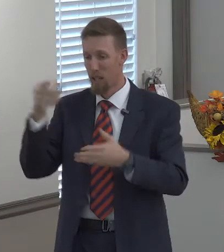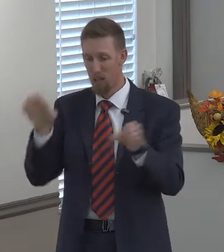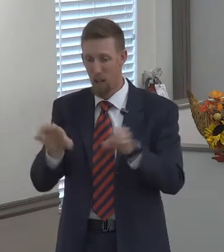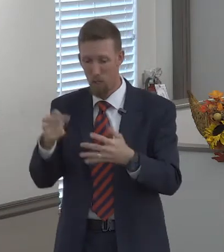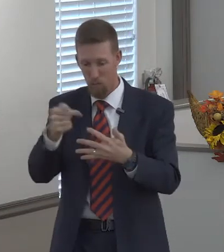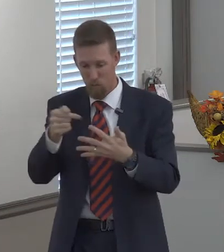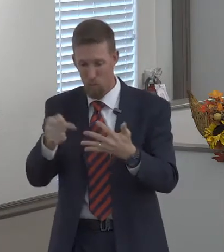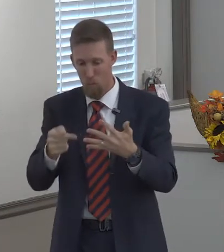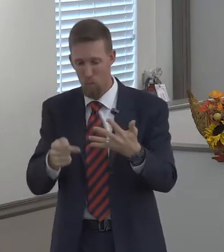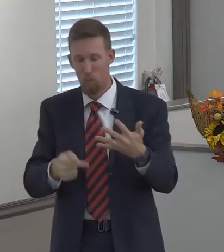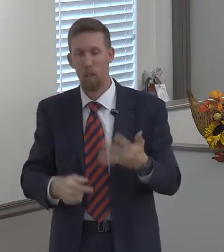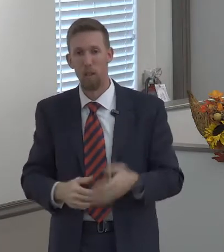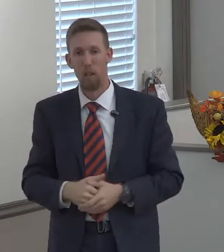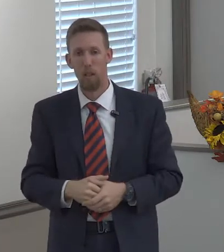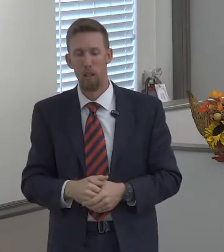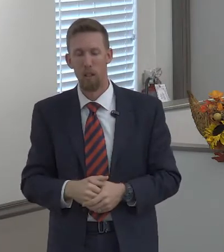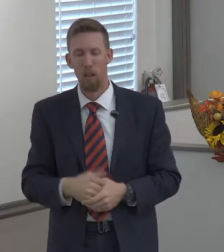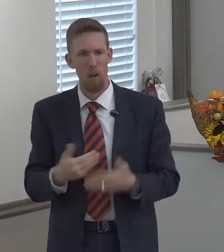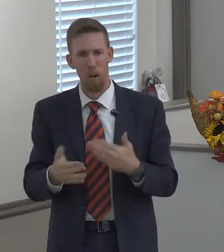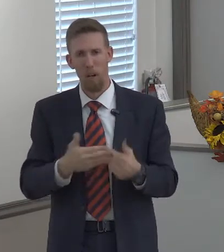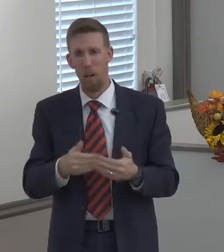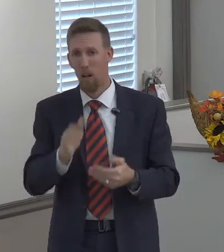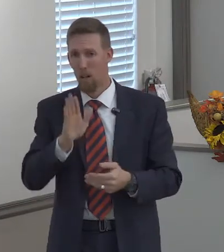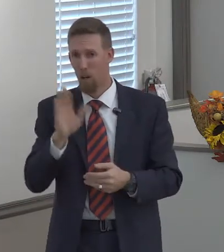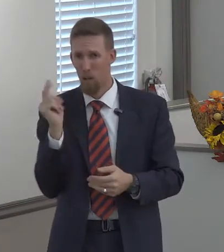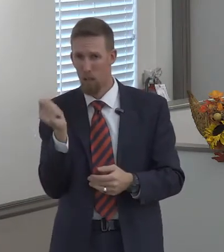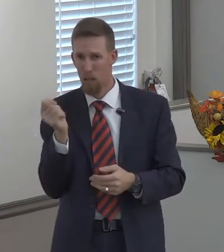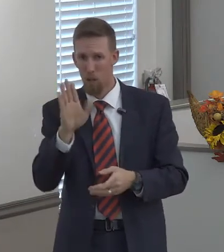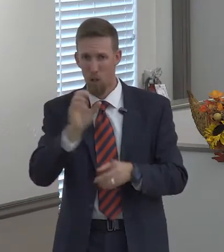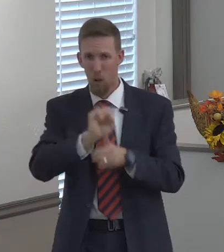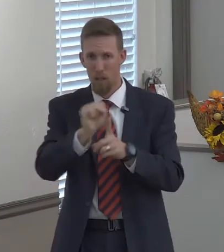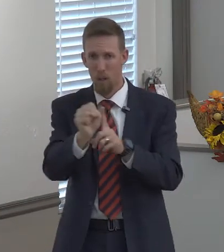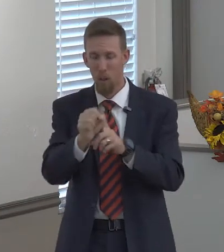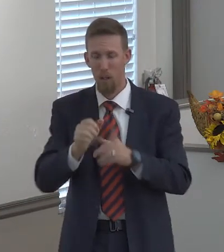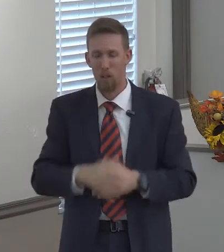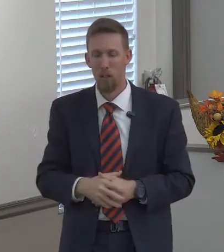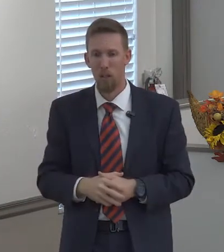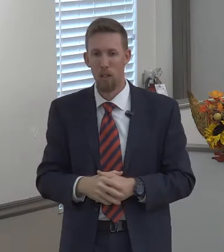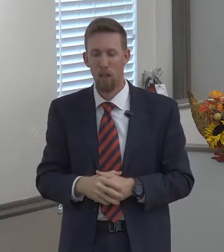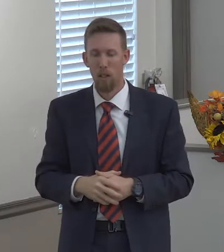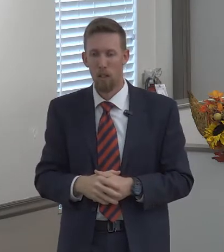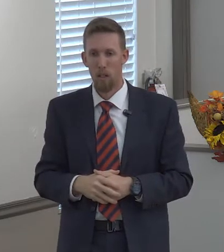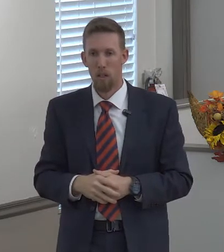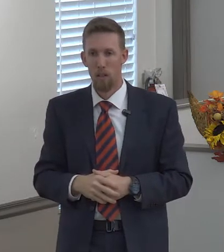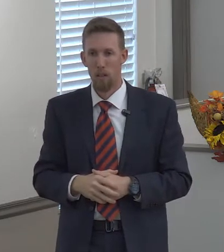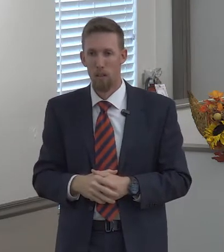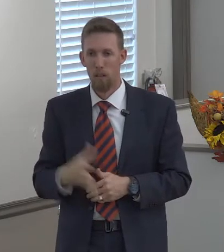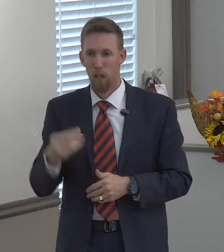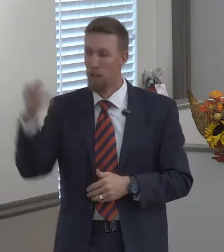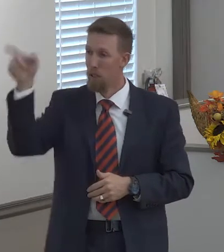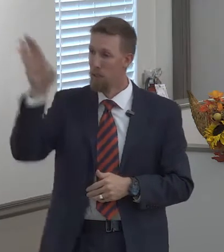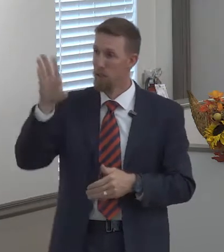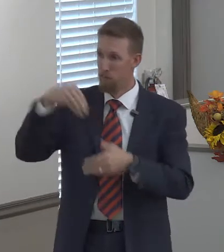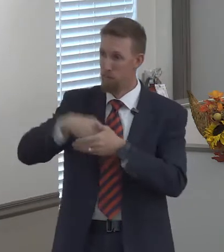1 Chronicles 16:18, that's how it starts. Or 16:8, I'm sorry. "Give thanks unto the